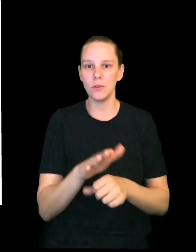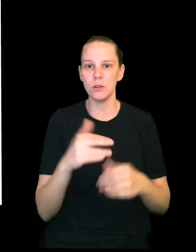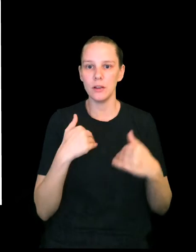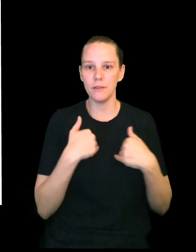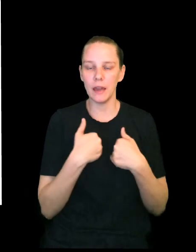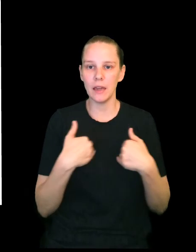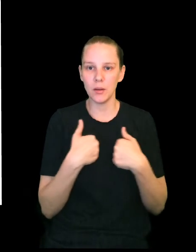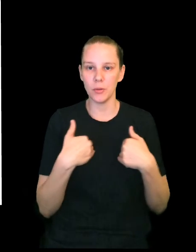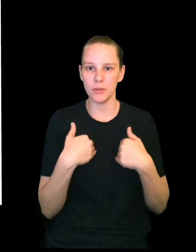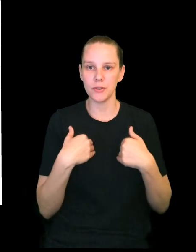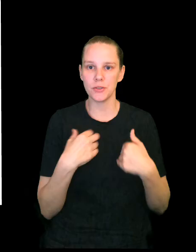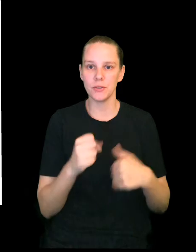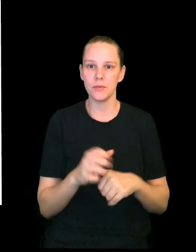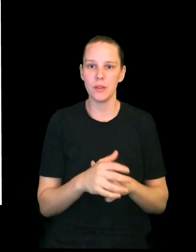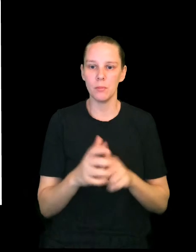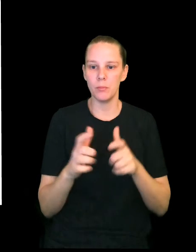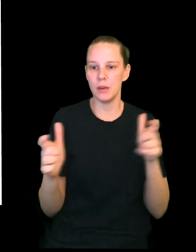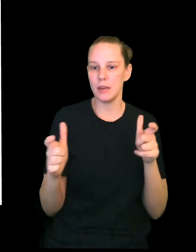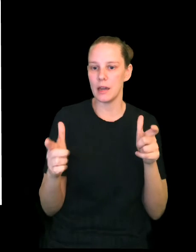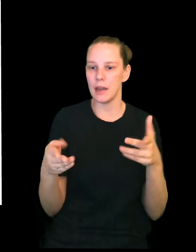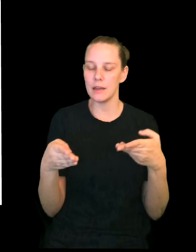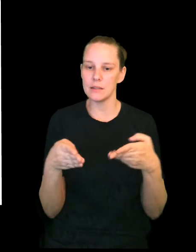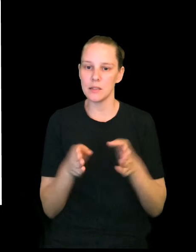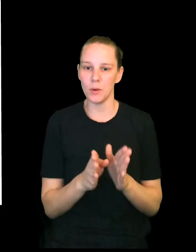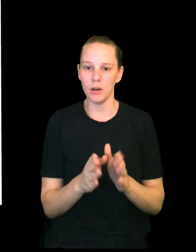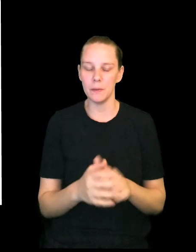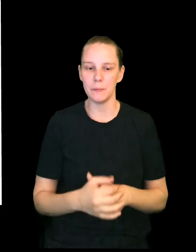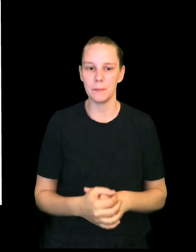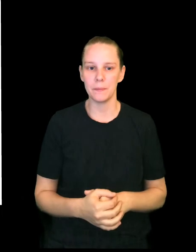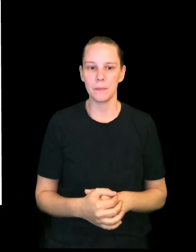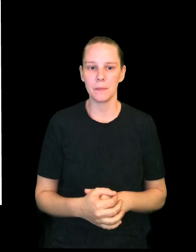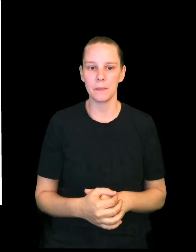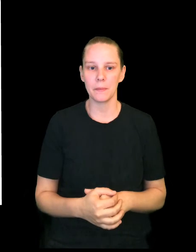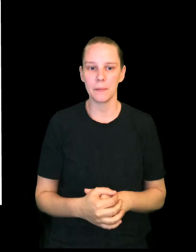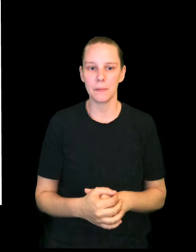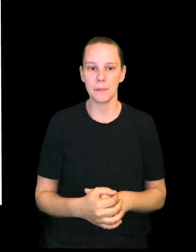it is full of animals, big and small.